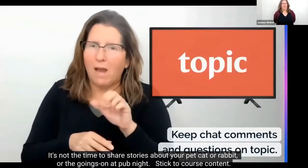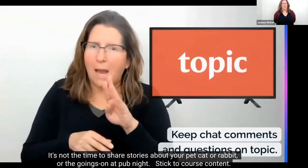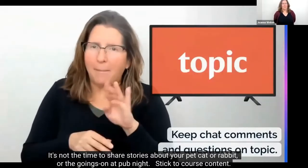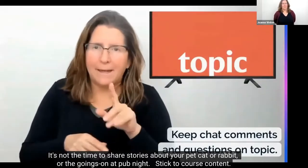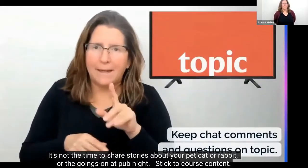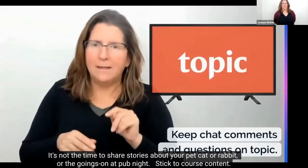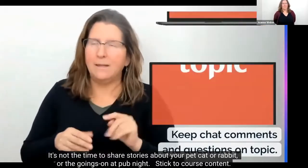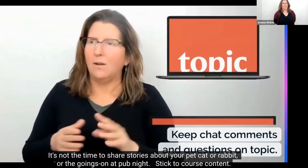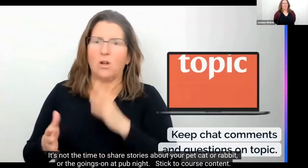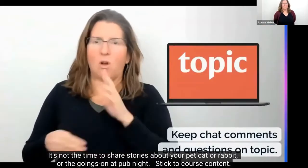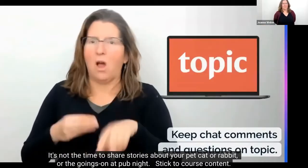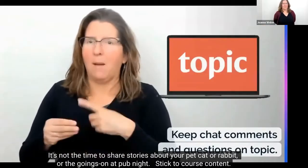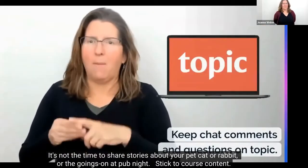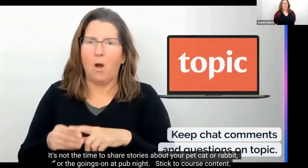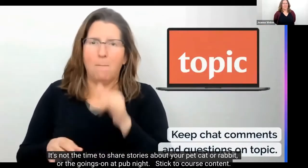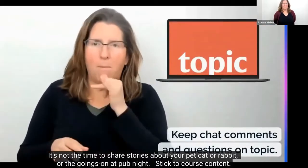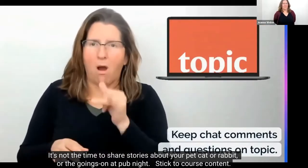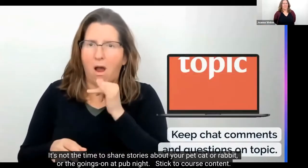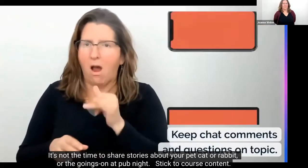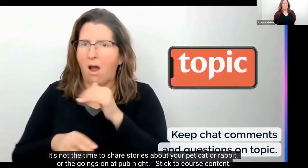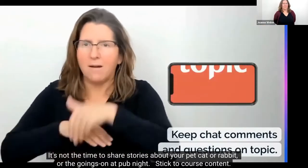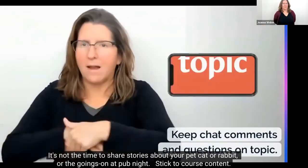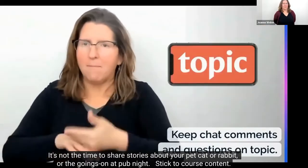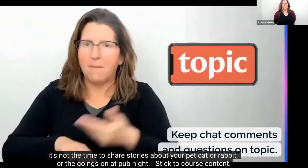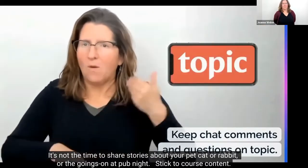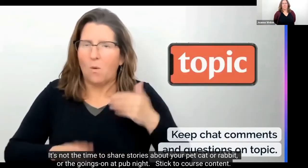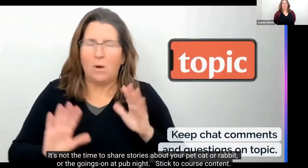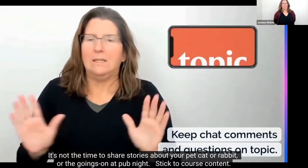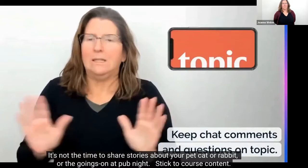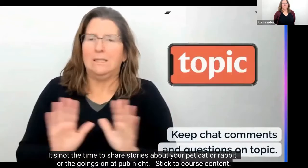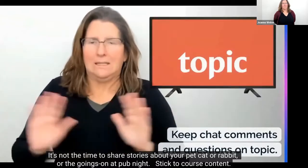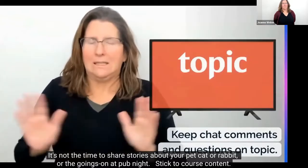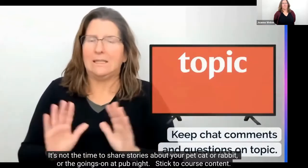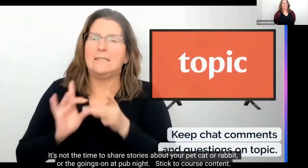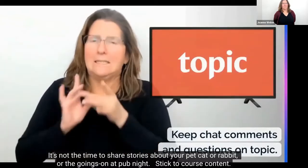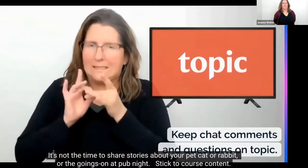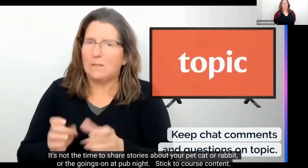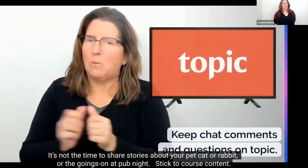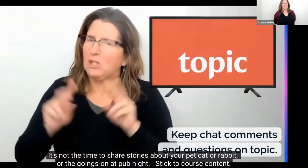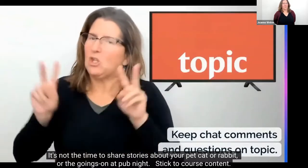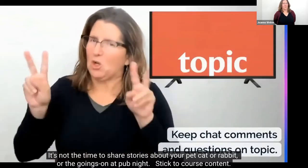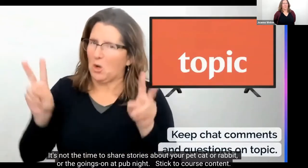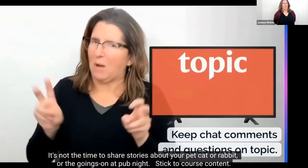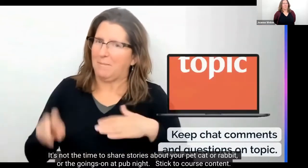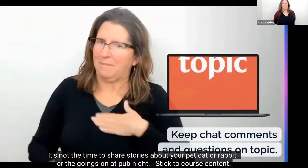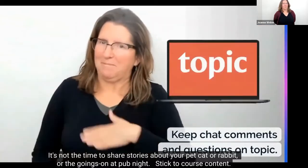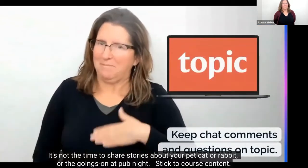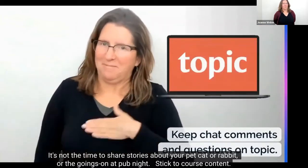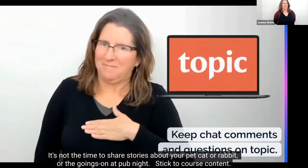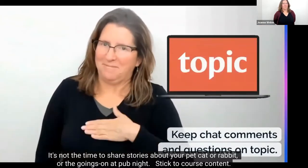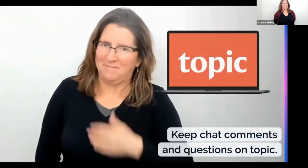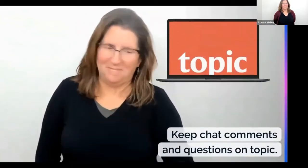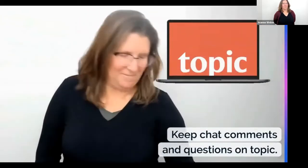or rabbit or the goings on at pub night. Stick to course content.